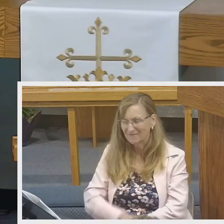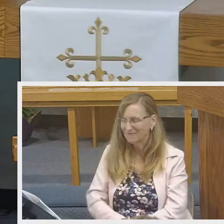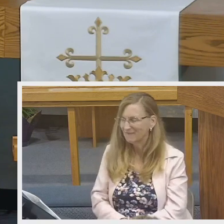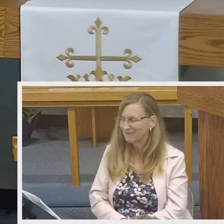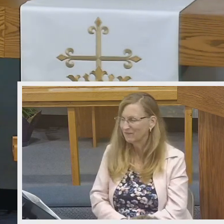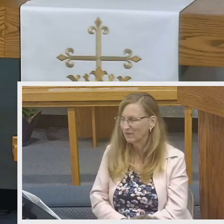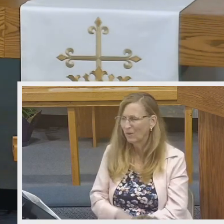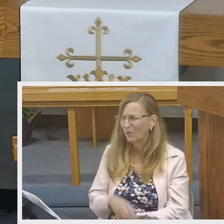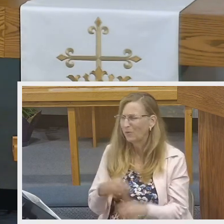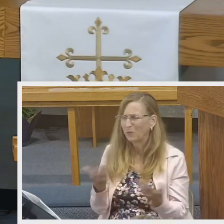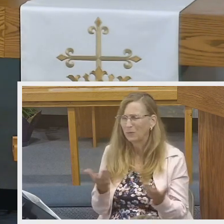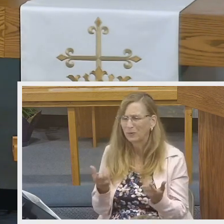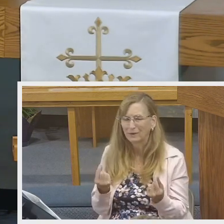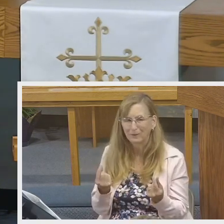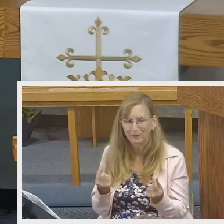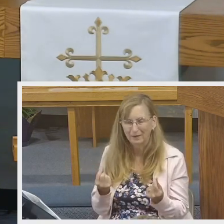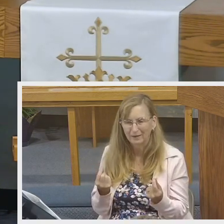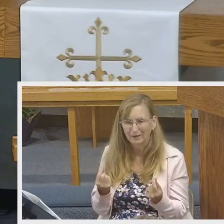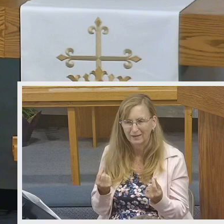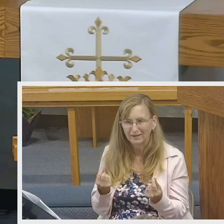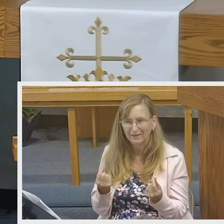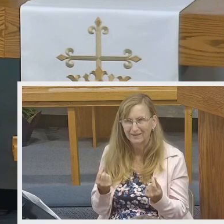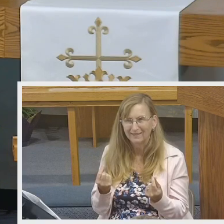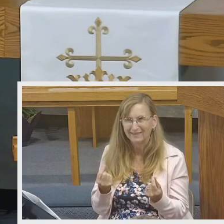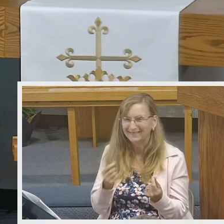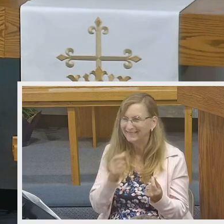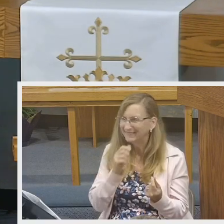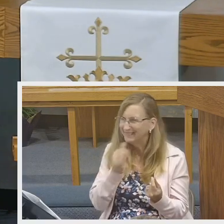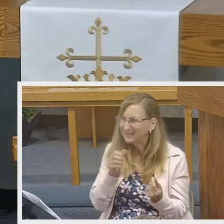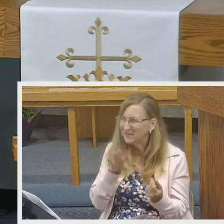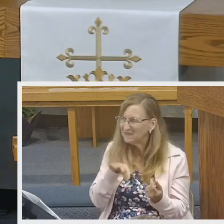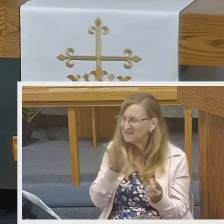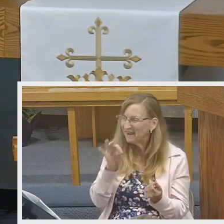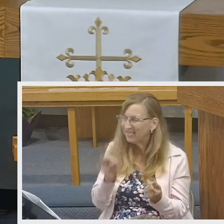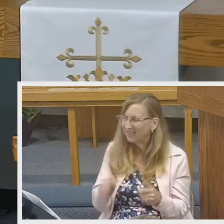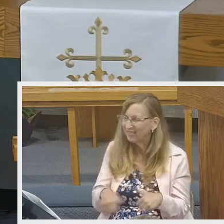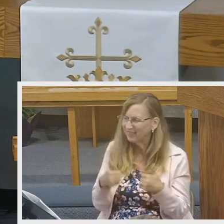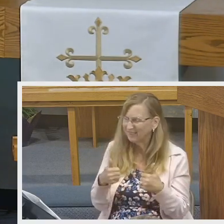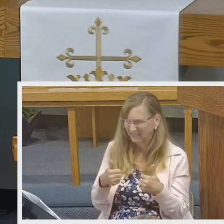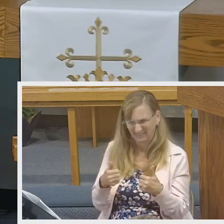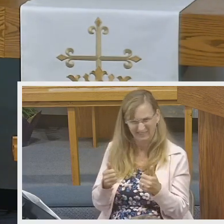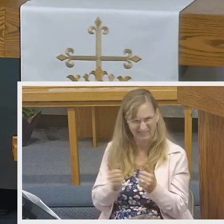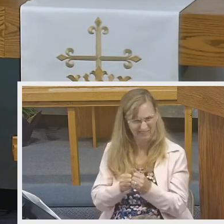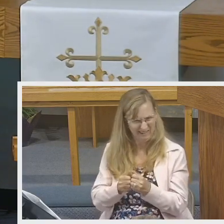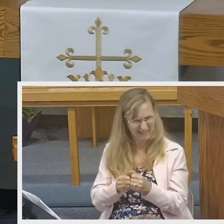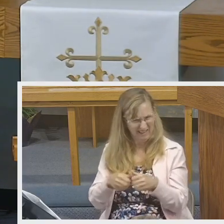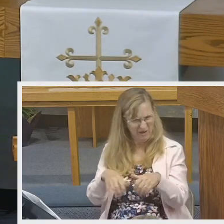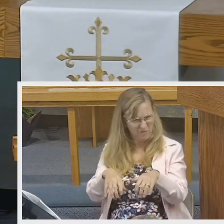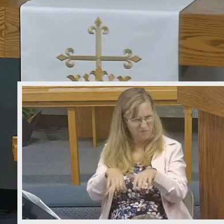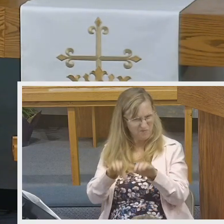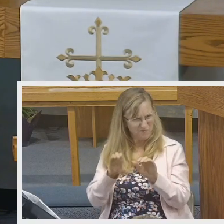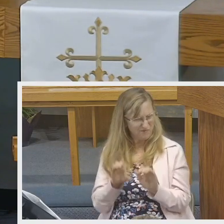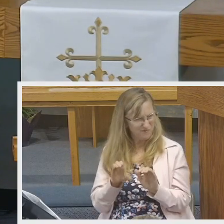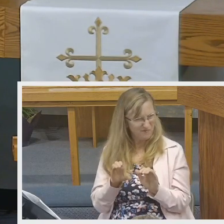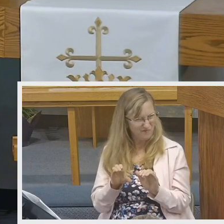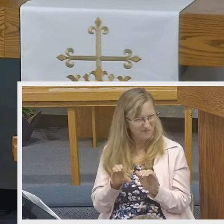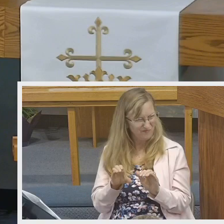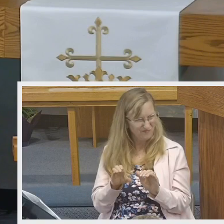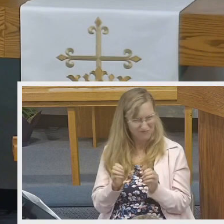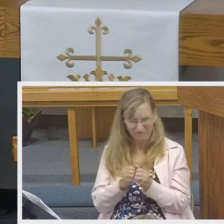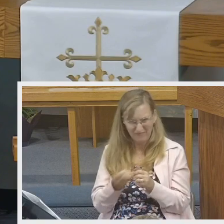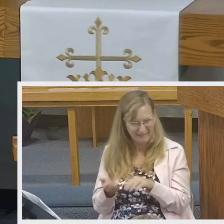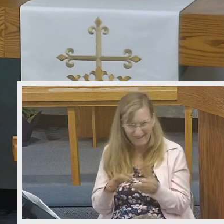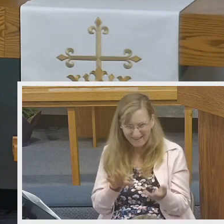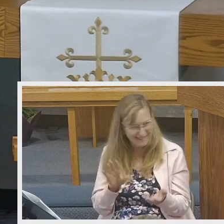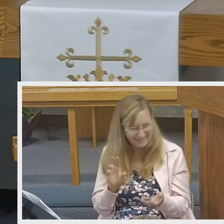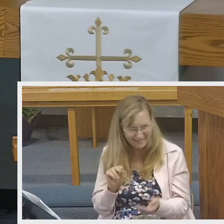What are you doing? You don't find the living inside dead men's graves."